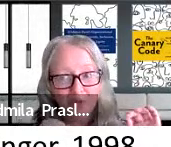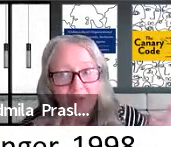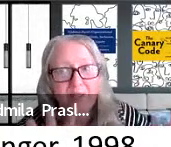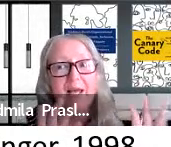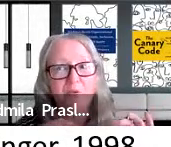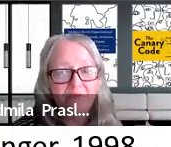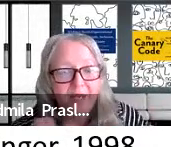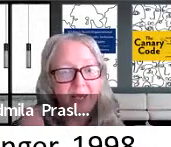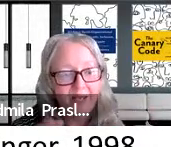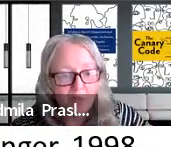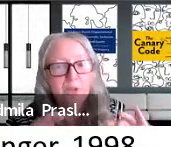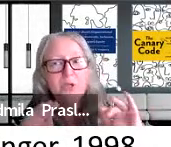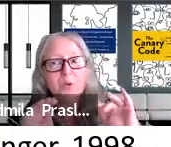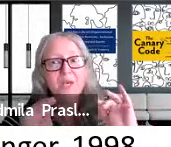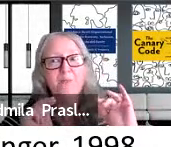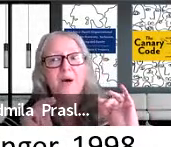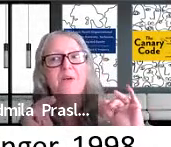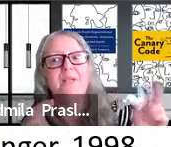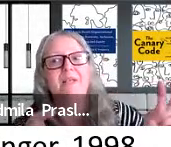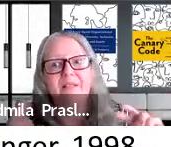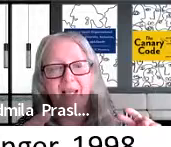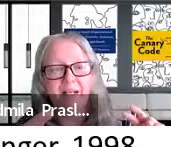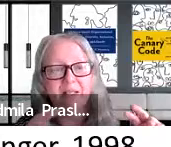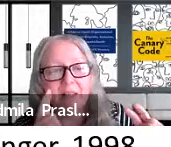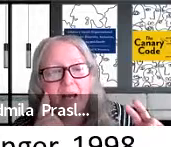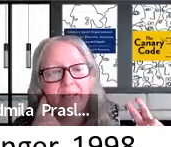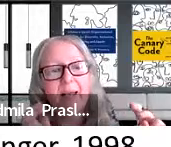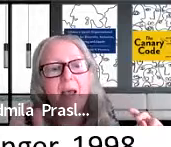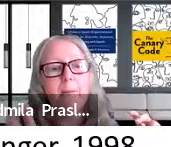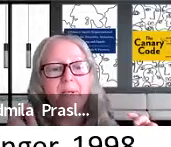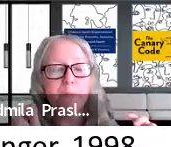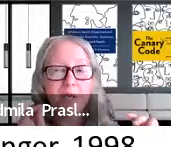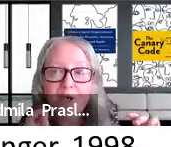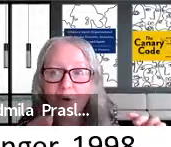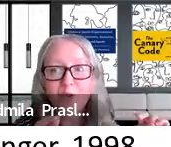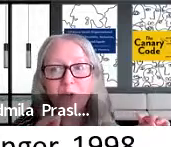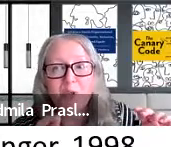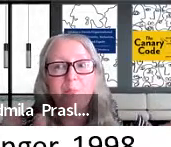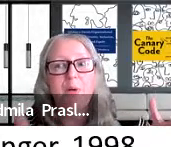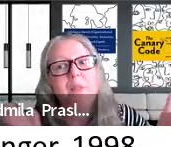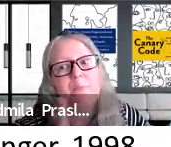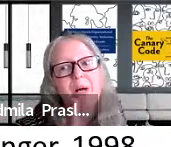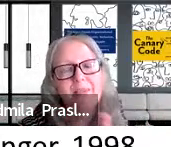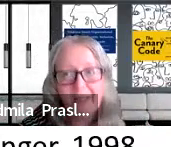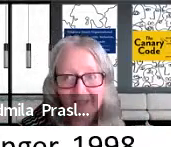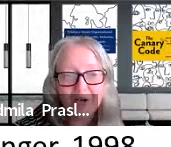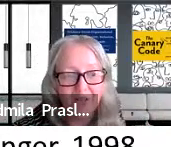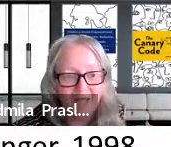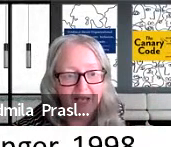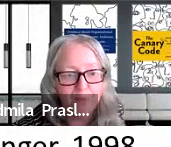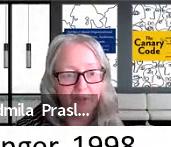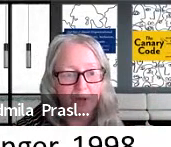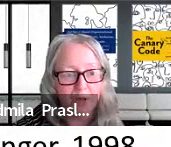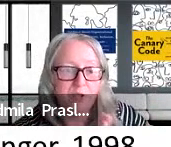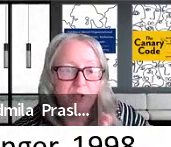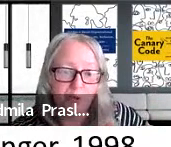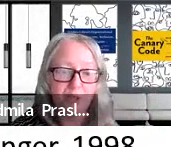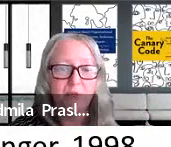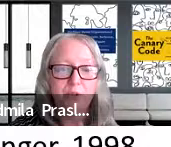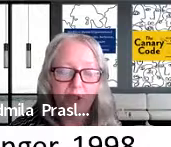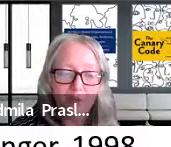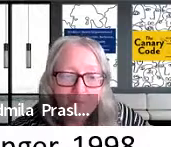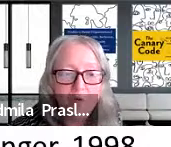foundation for the line of thinking that we're talking about in the next slide. But we can also talk about the political aspect of